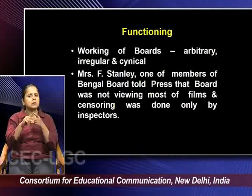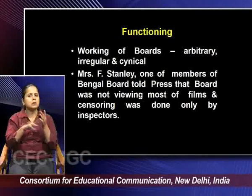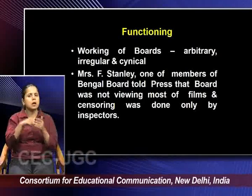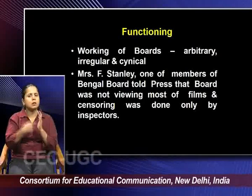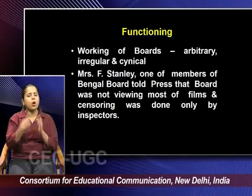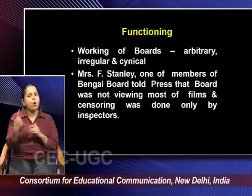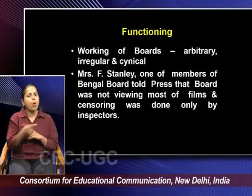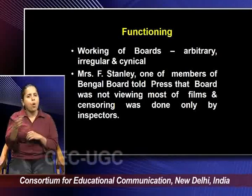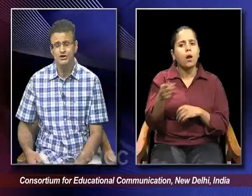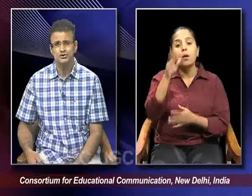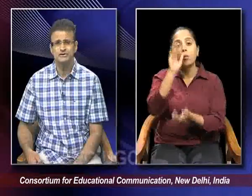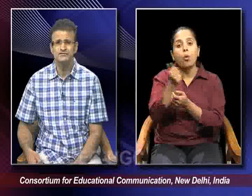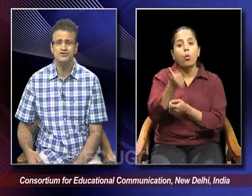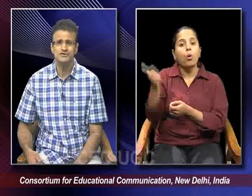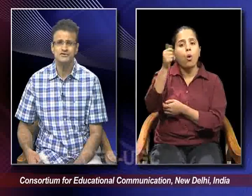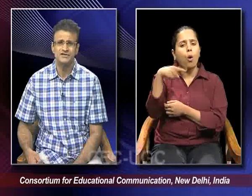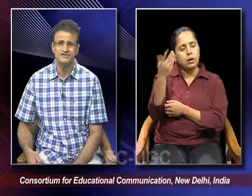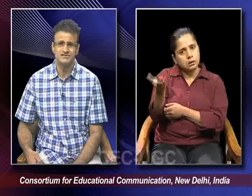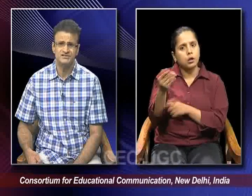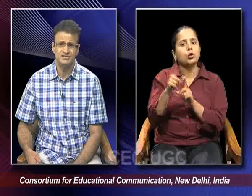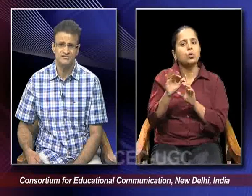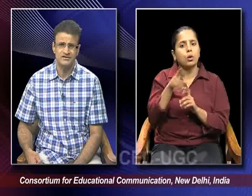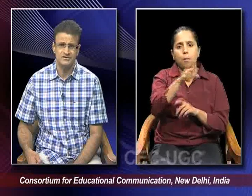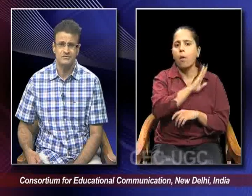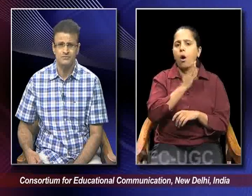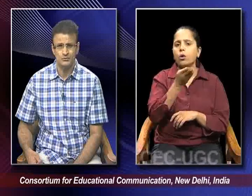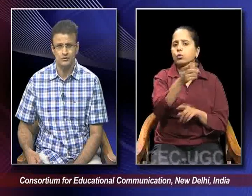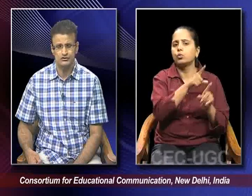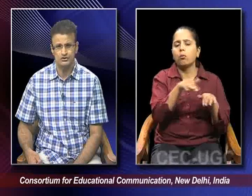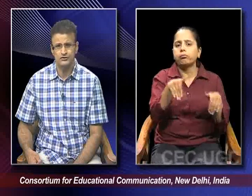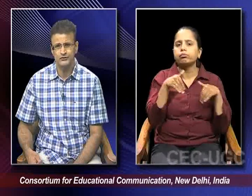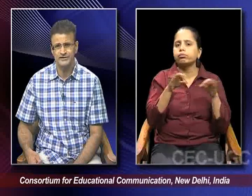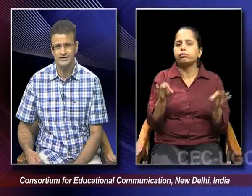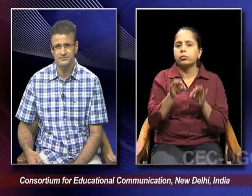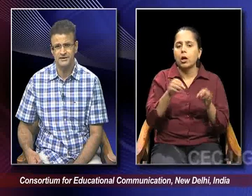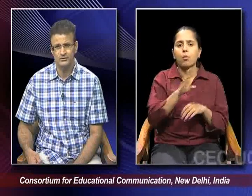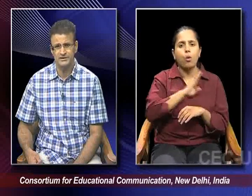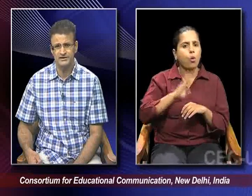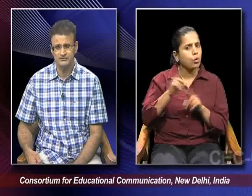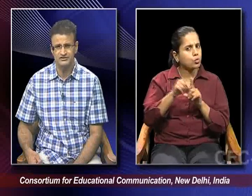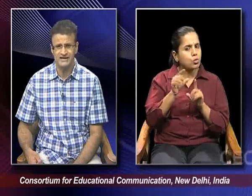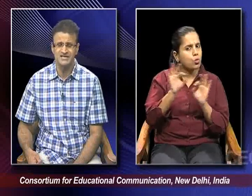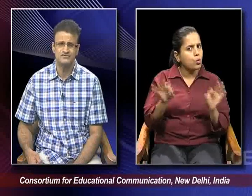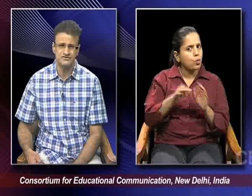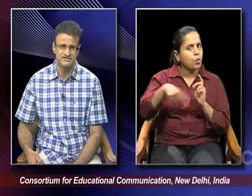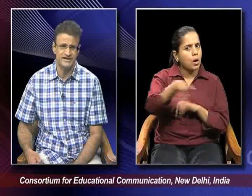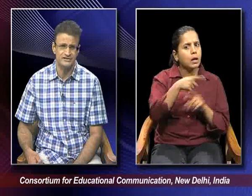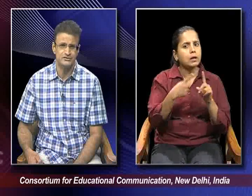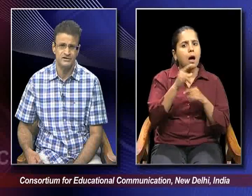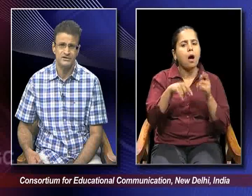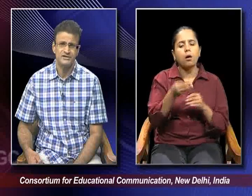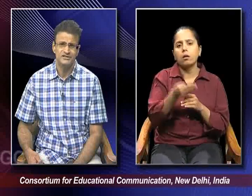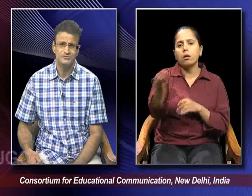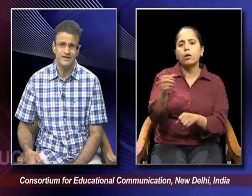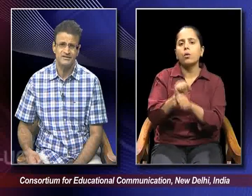the inspectors. So that was one of the concern, that when board was not viewing them and only it was the task was assigned to